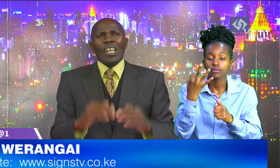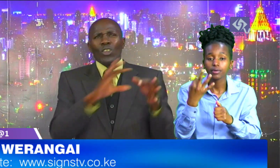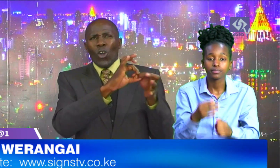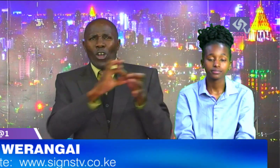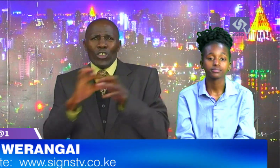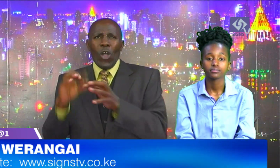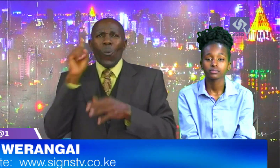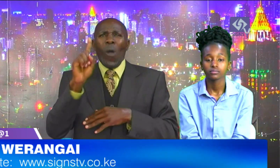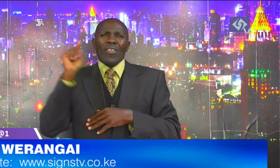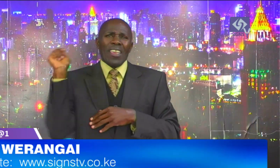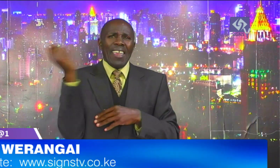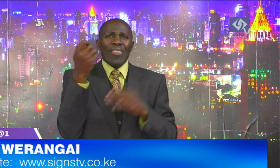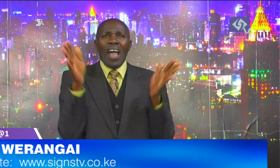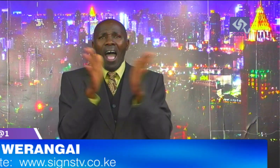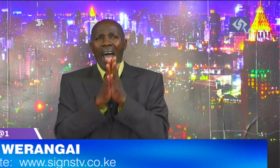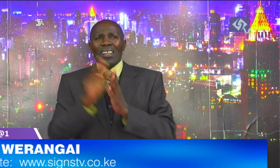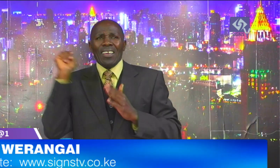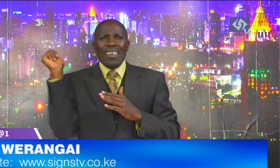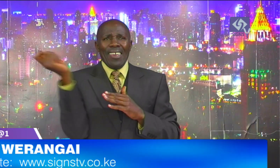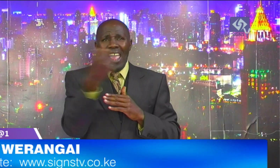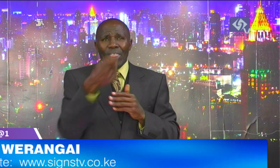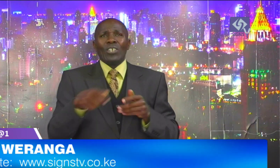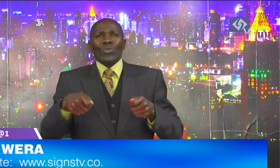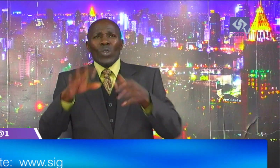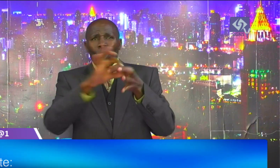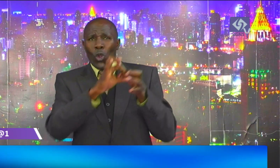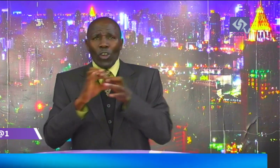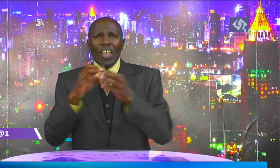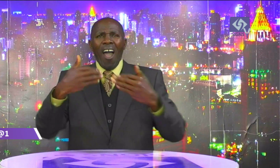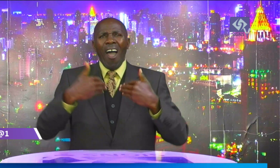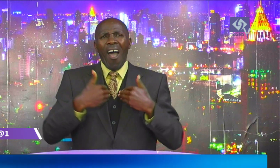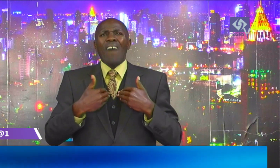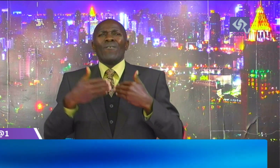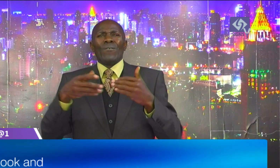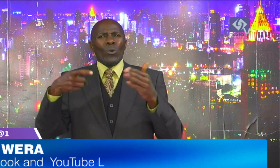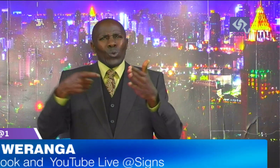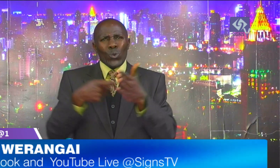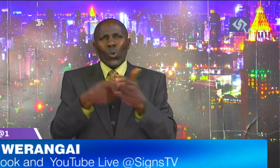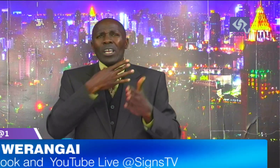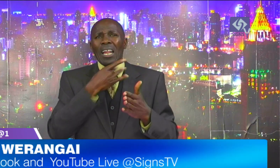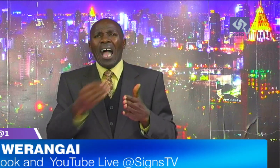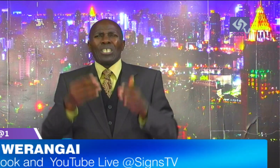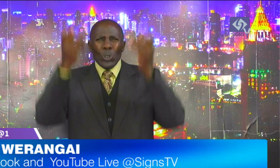August 2023. On to our next news item. The Azimio la Umoja One Kenya and Kenya Kwanza